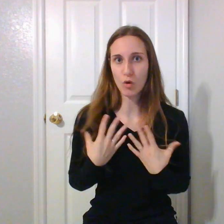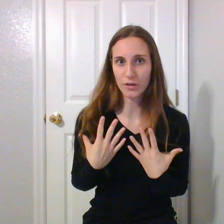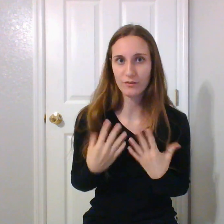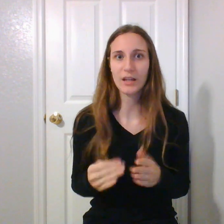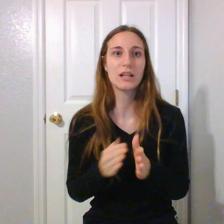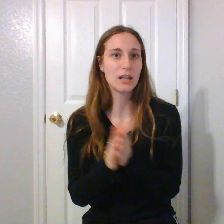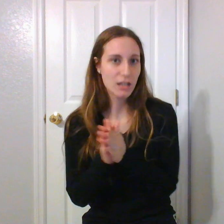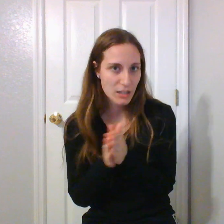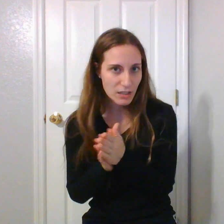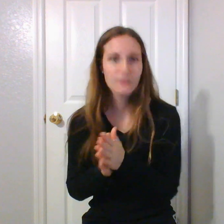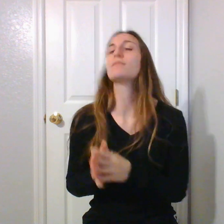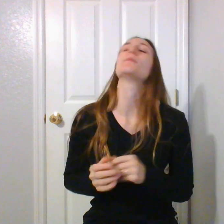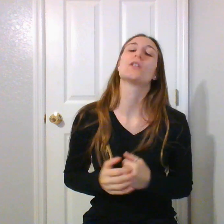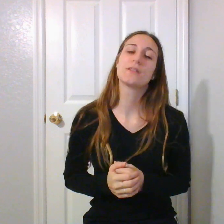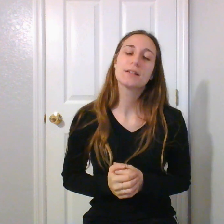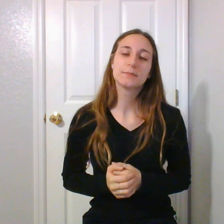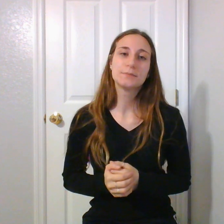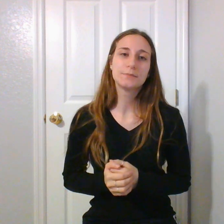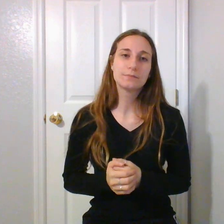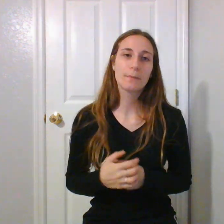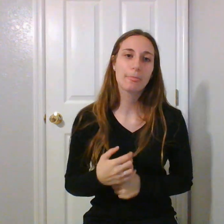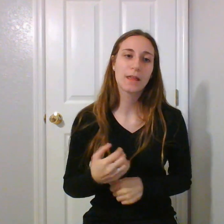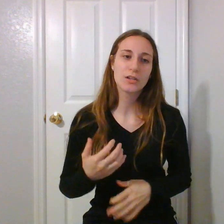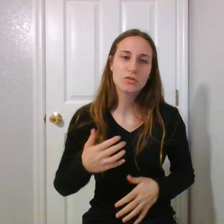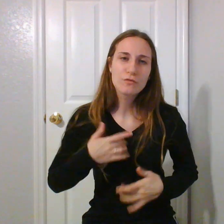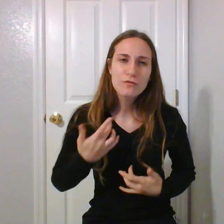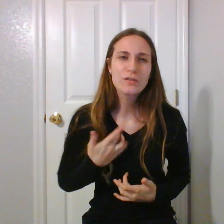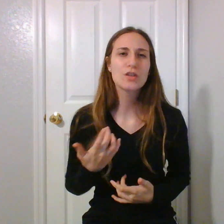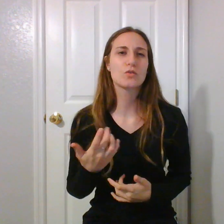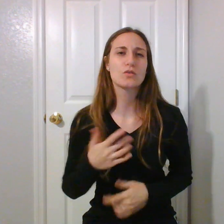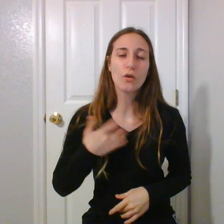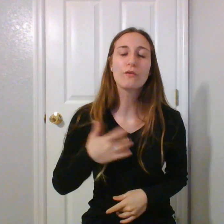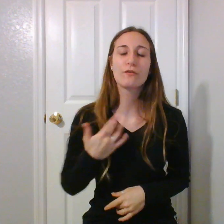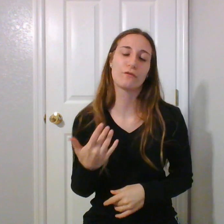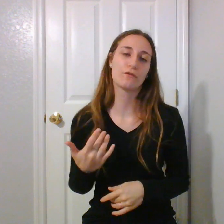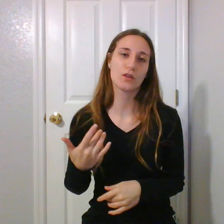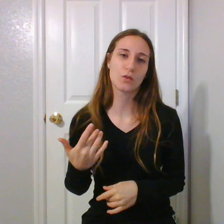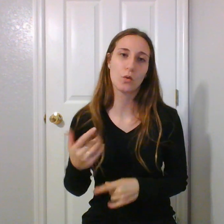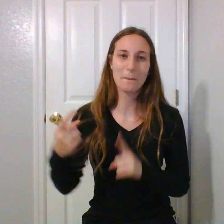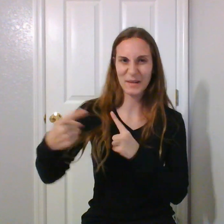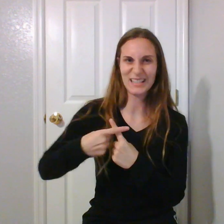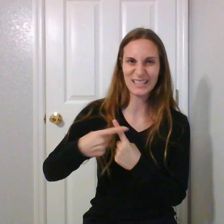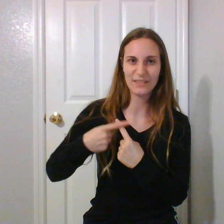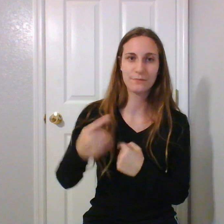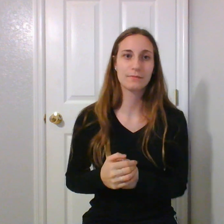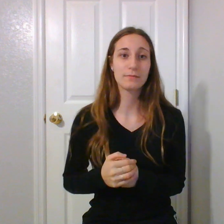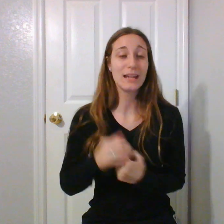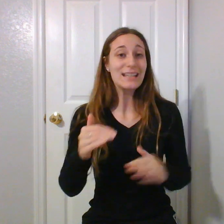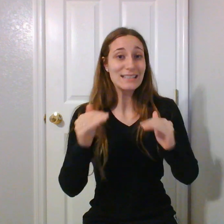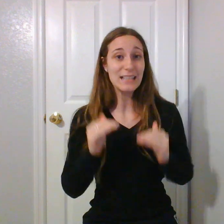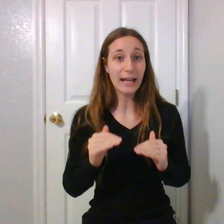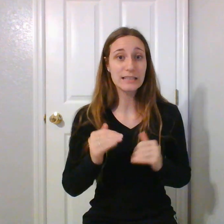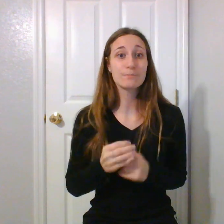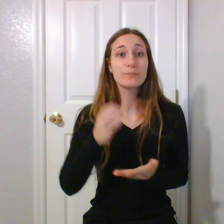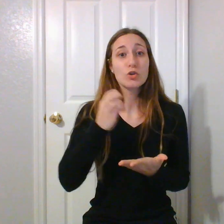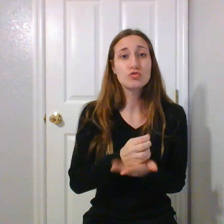in getting you up and be more happy and positive about it so the sixth tip that i have for you guys is to chug back a glass of water so i know a lot of the times